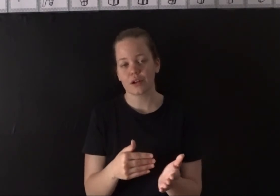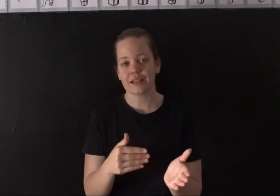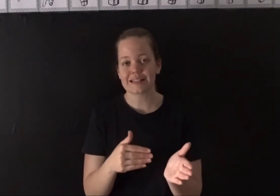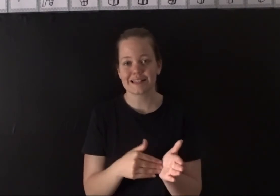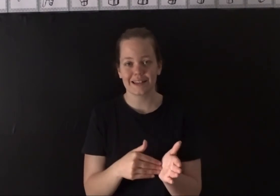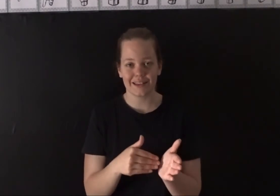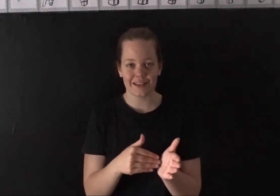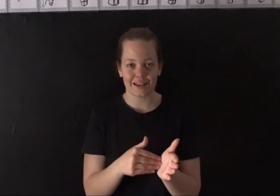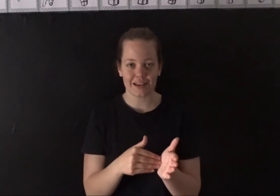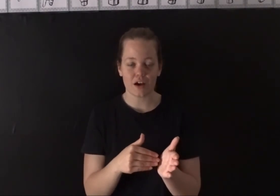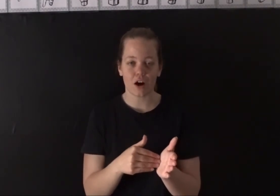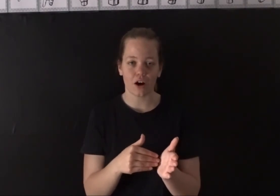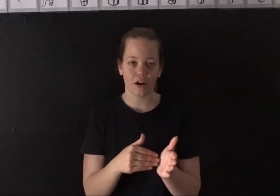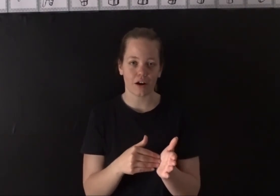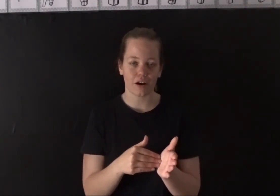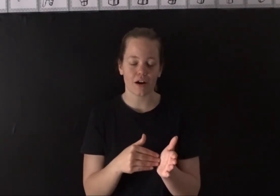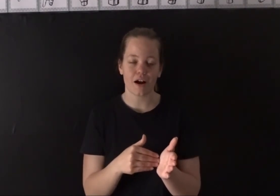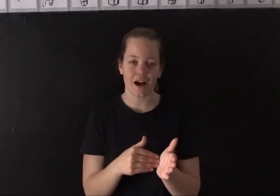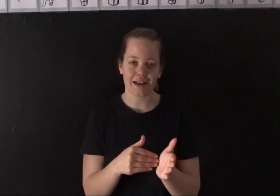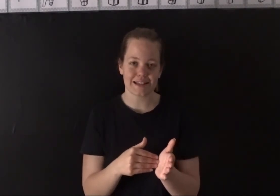is T-E-R-R-I-T-O-R-Y.